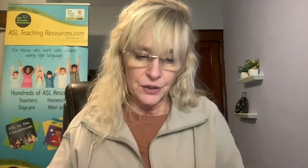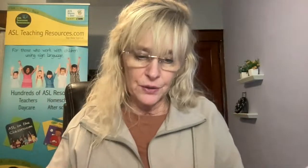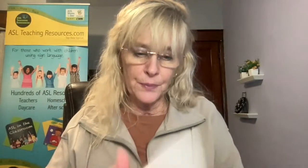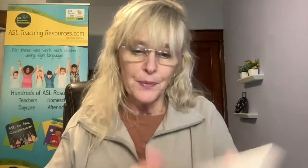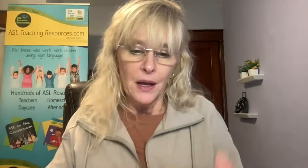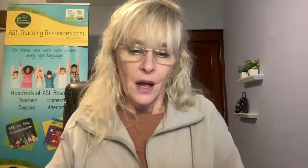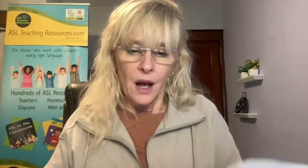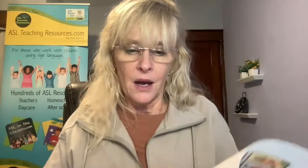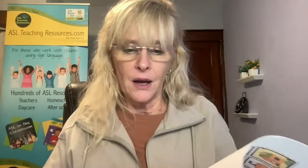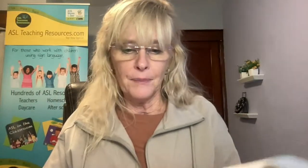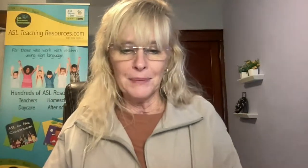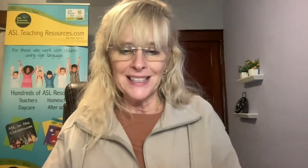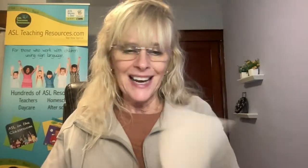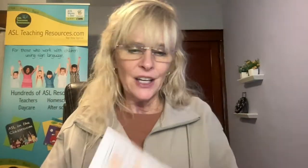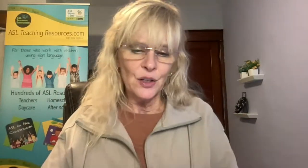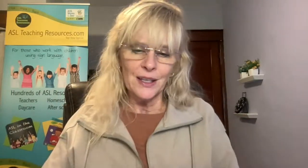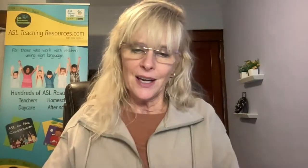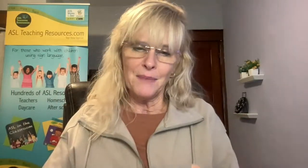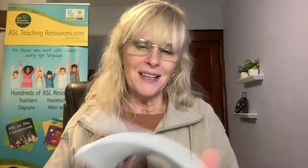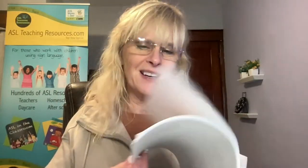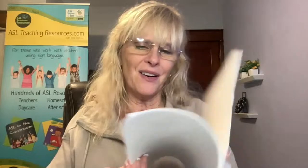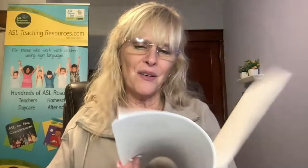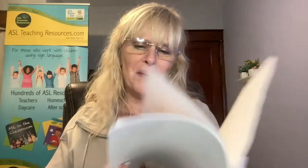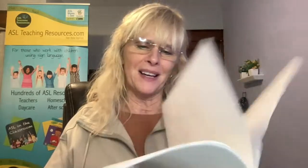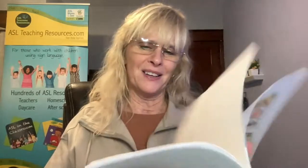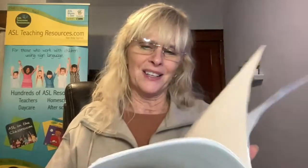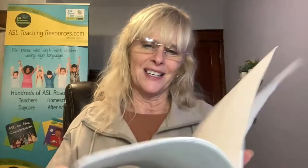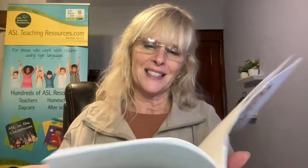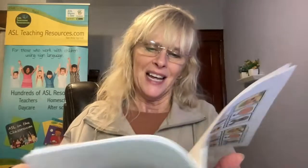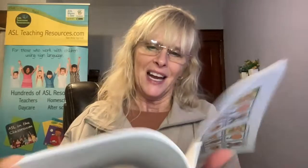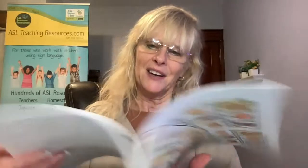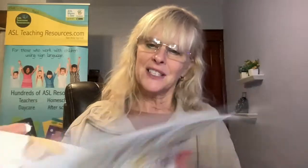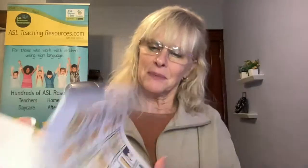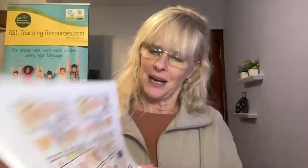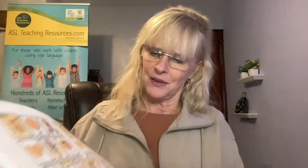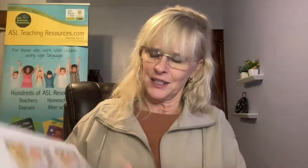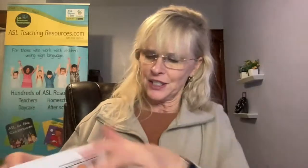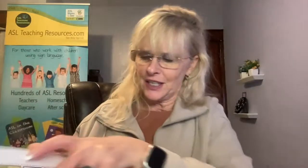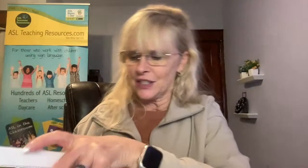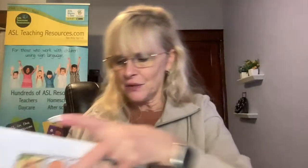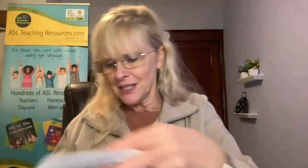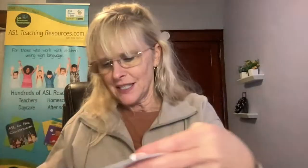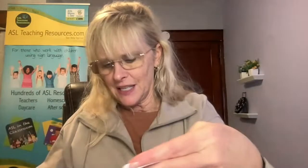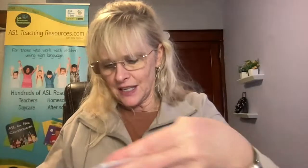to. But yeah, look at, I mean, oh my goodness. Here's some coloring sheets. You want to see this?